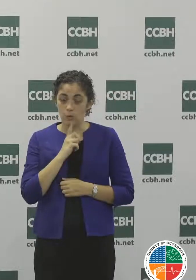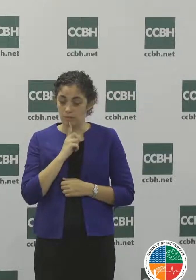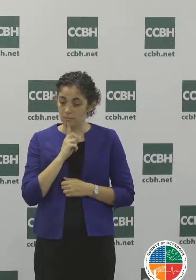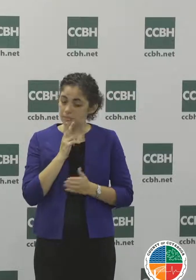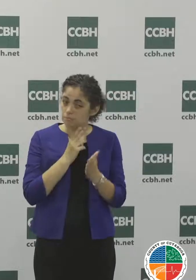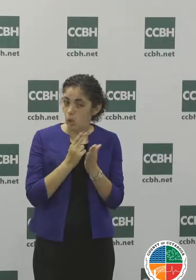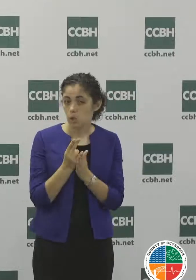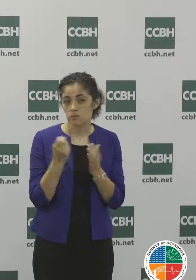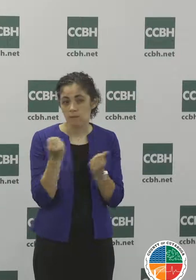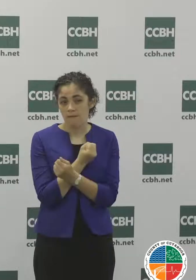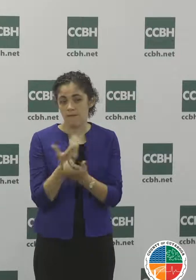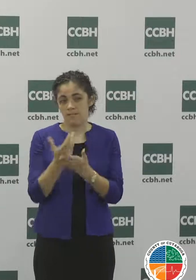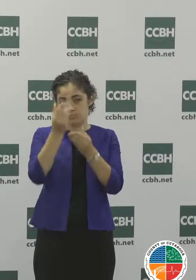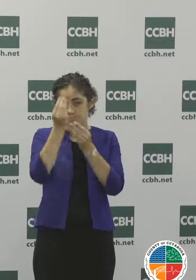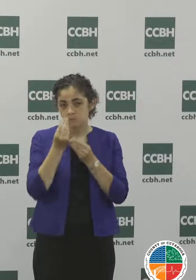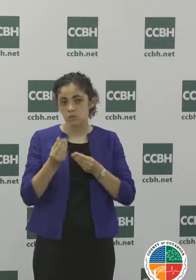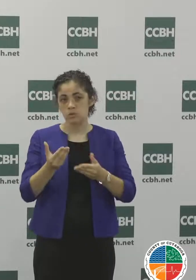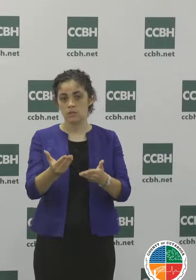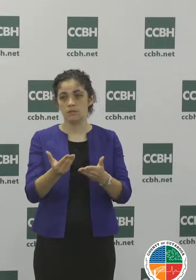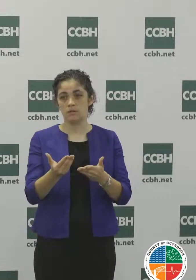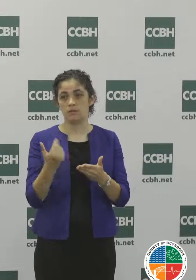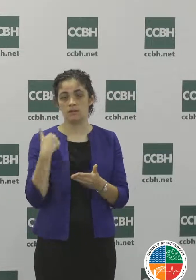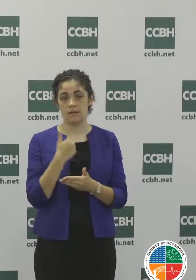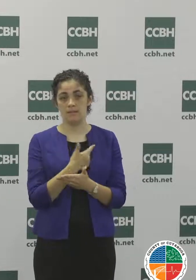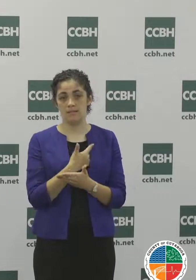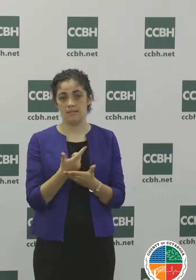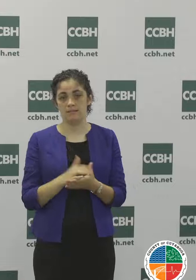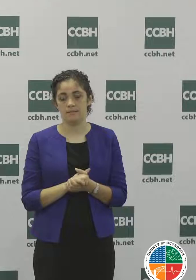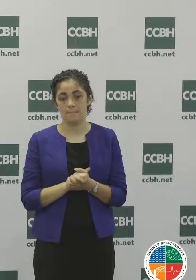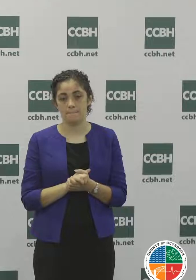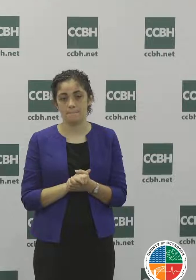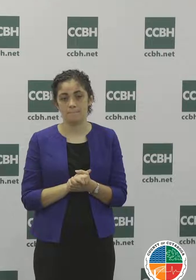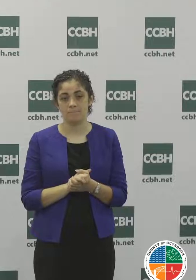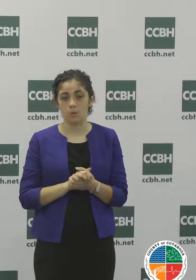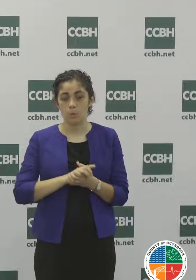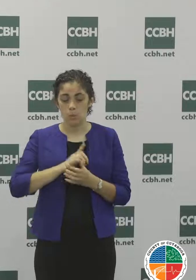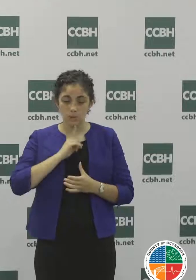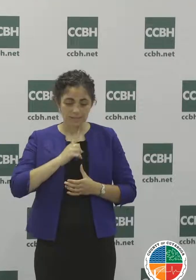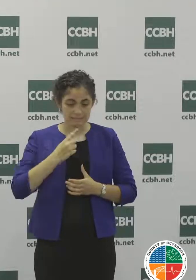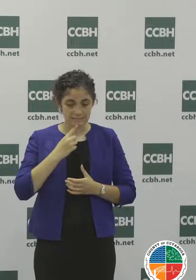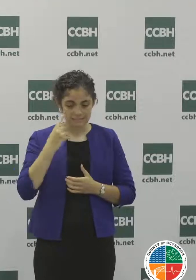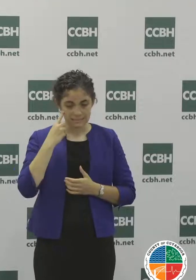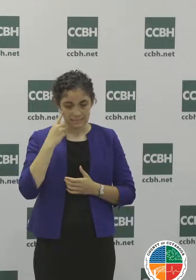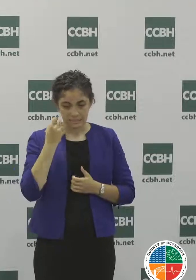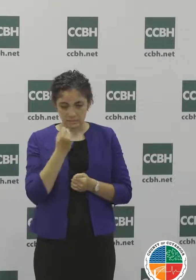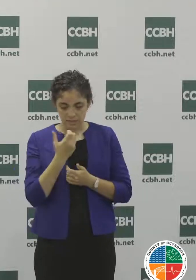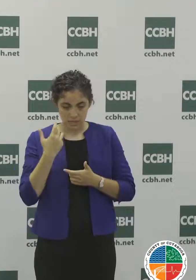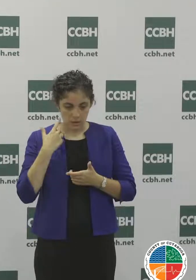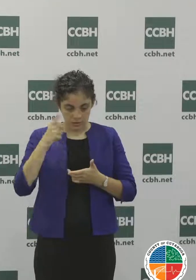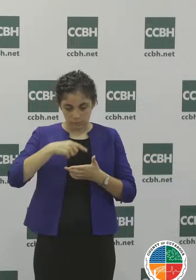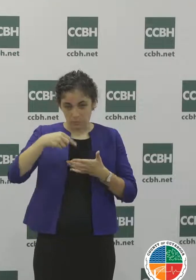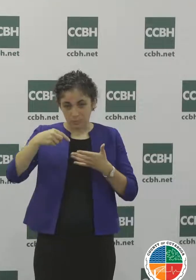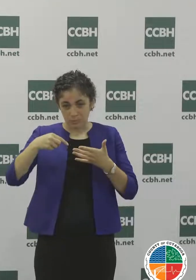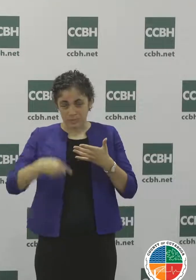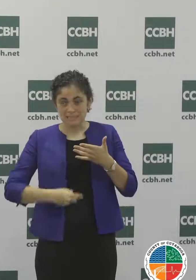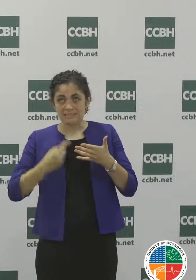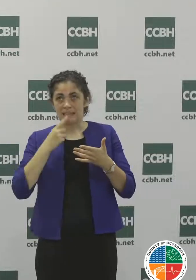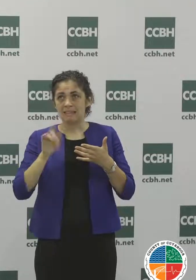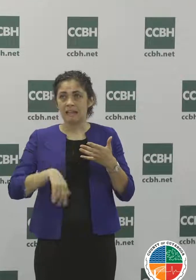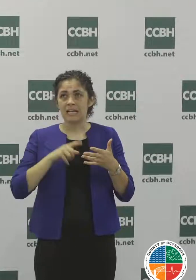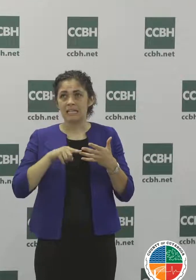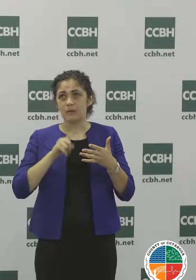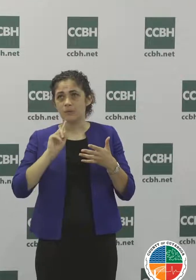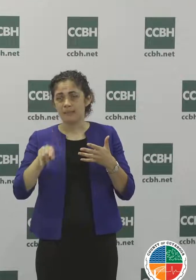with information. They've been as thorough as possible in recalling their whereabouts and retracing